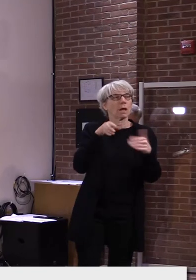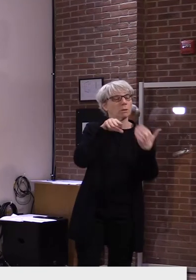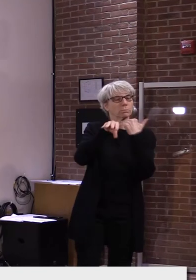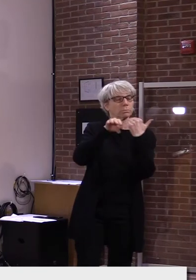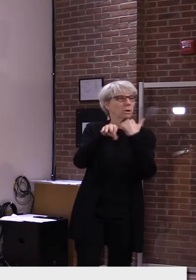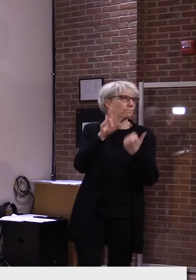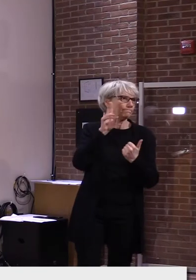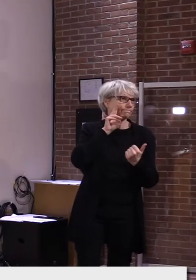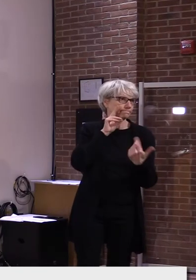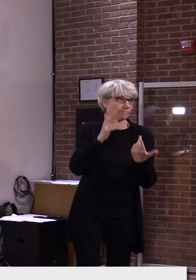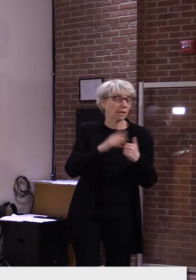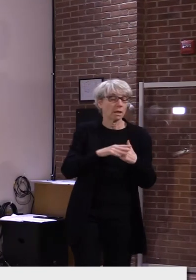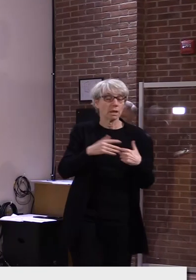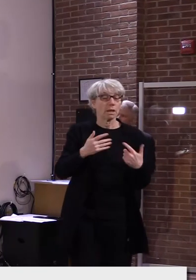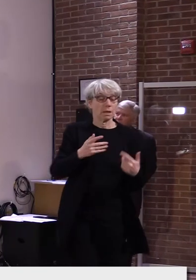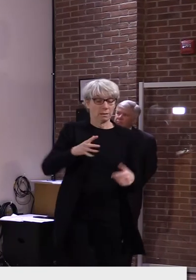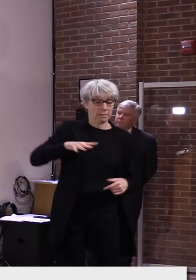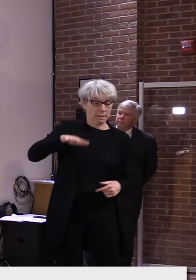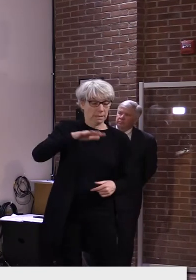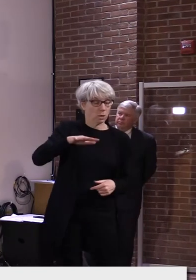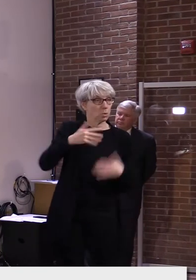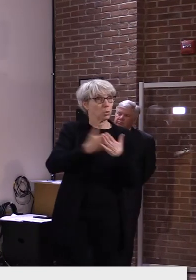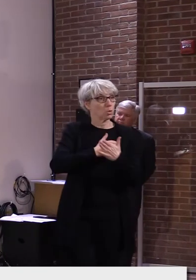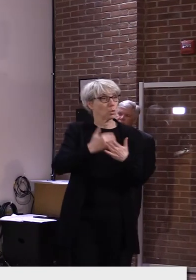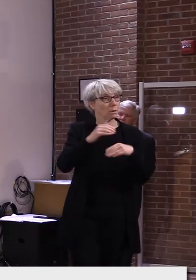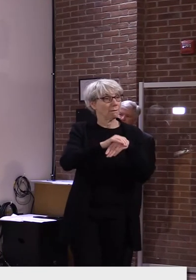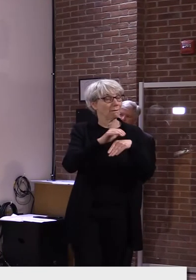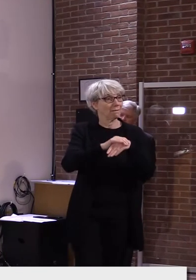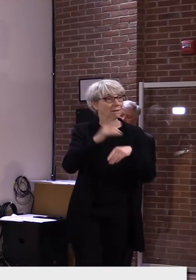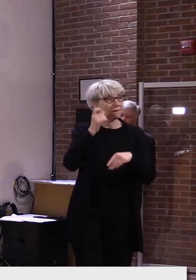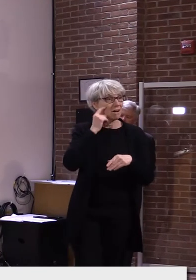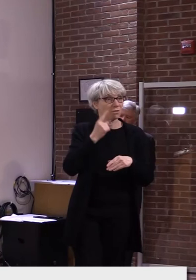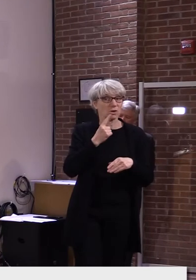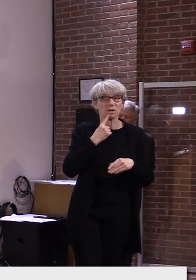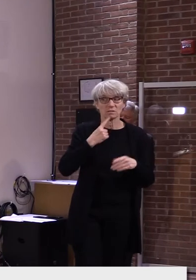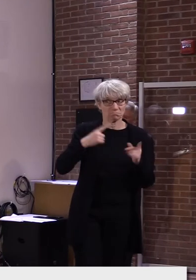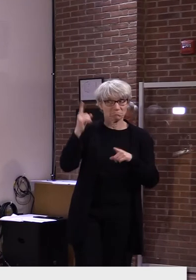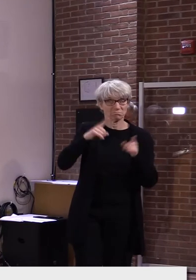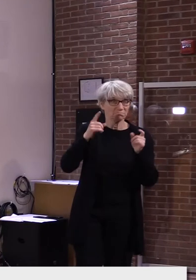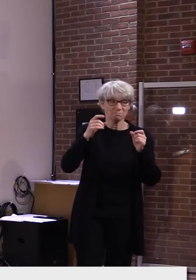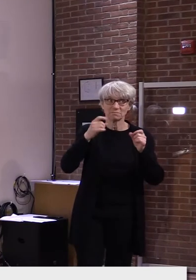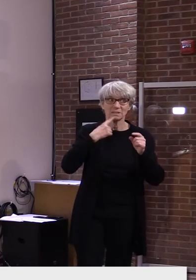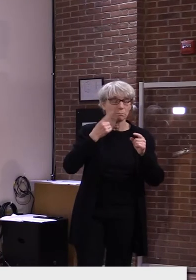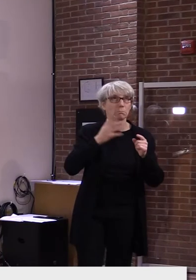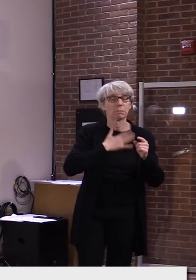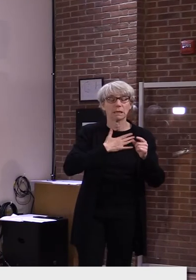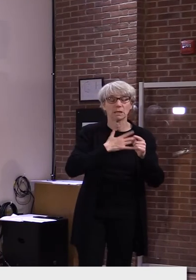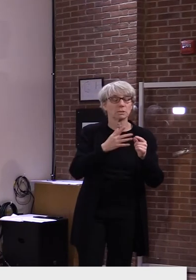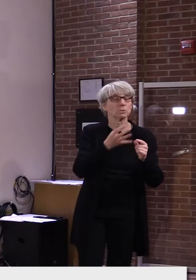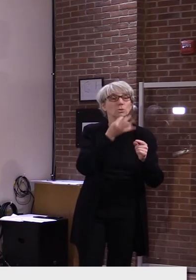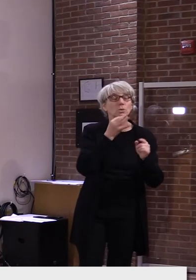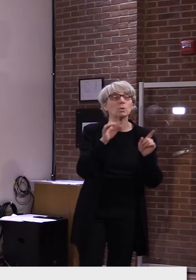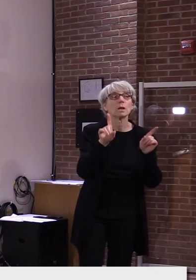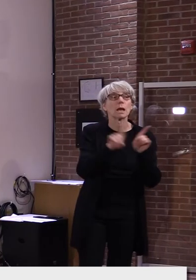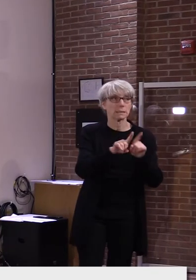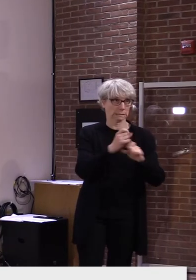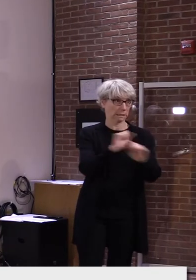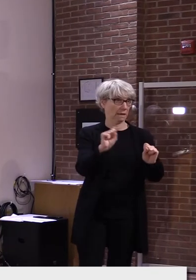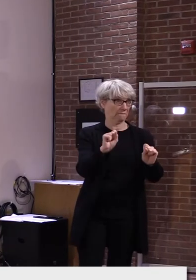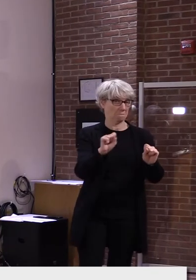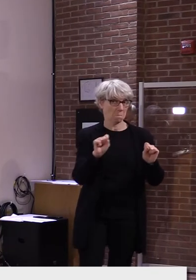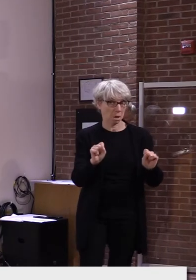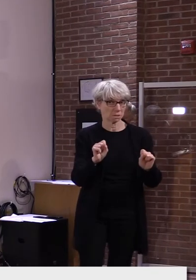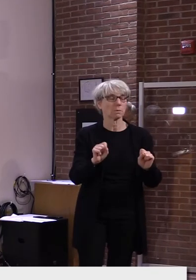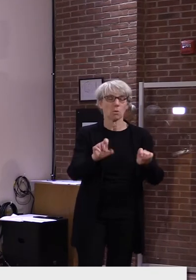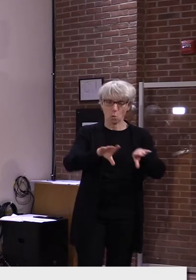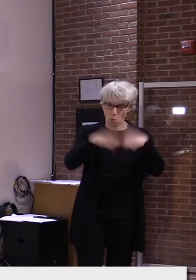the New England governors have asked when it is safe to open it as quick as possible. particularly in Maine